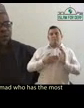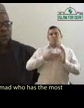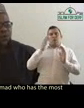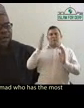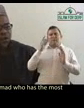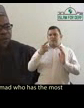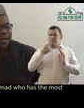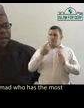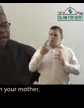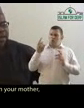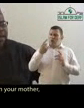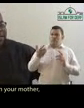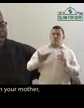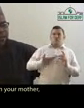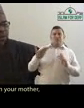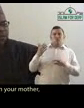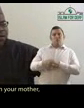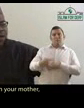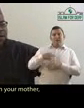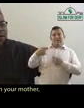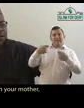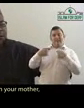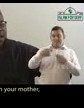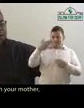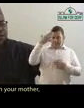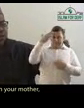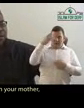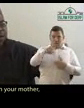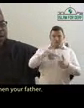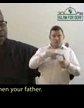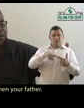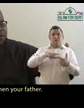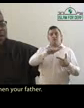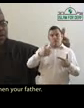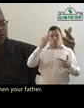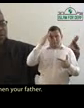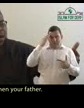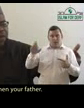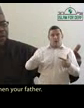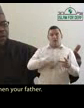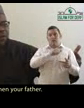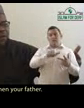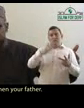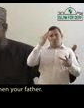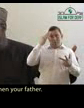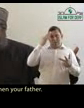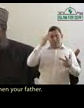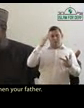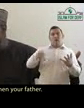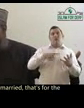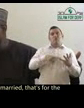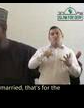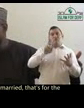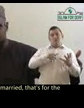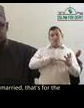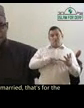who has the most rights over me? He said, your mother, and then your mother, and then your mother, and then your